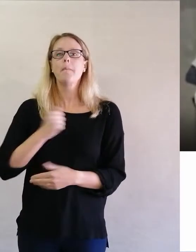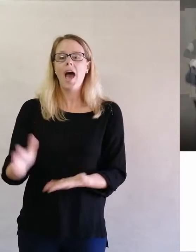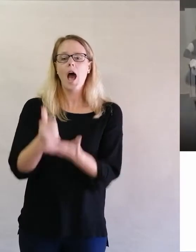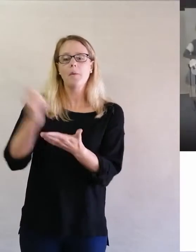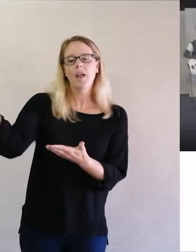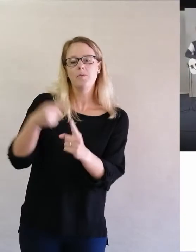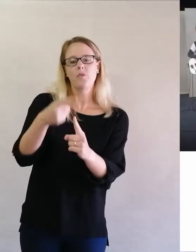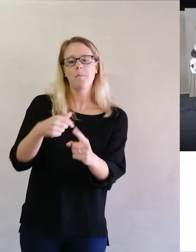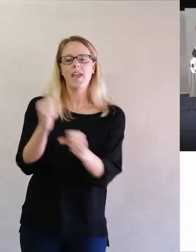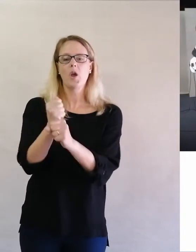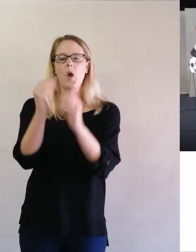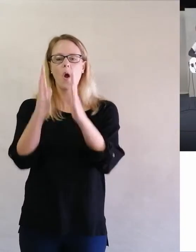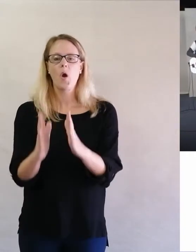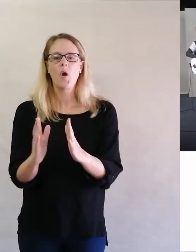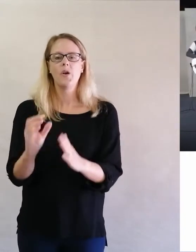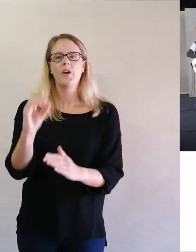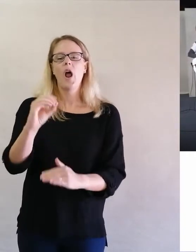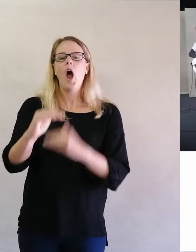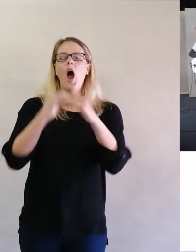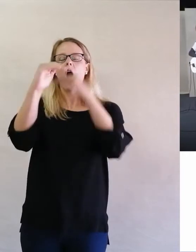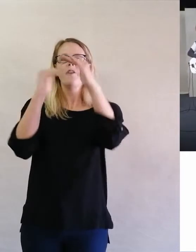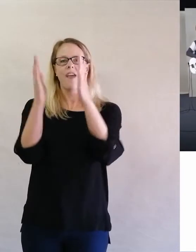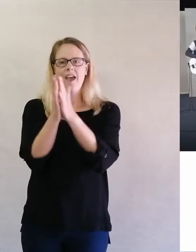help comes from the maker.